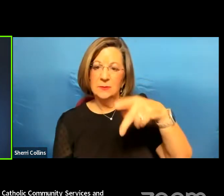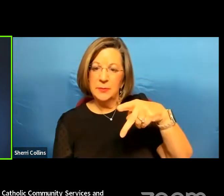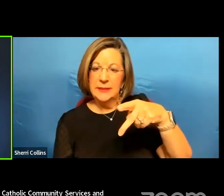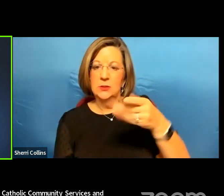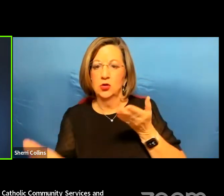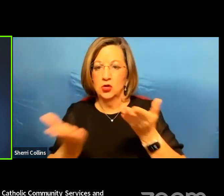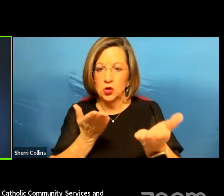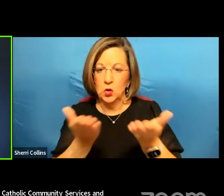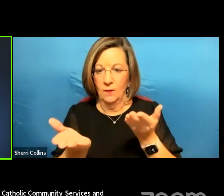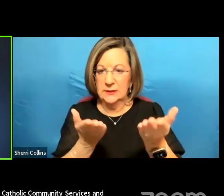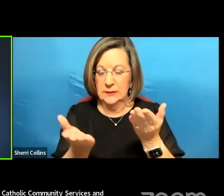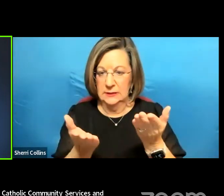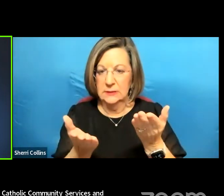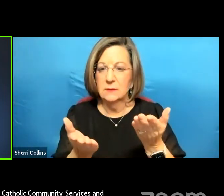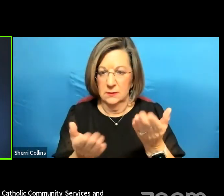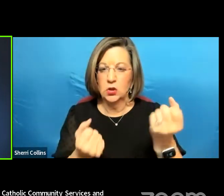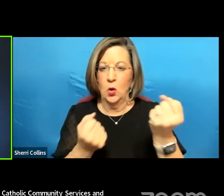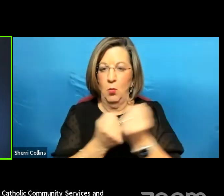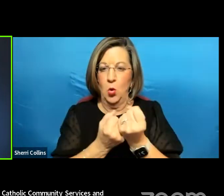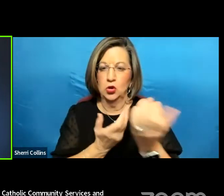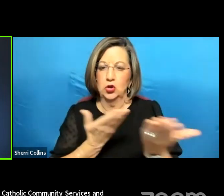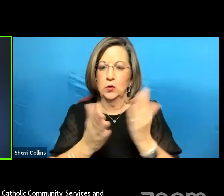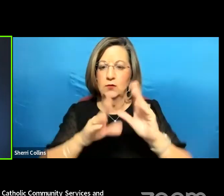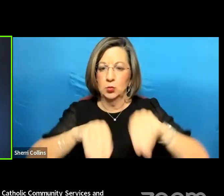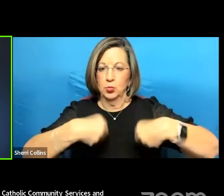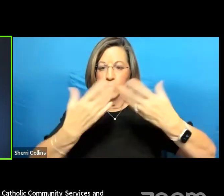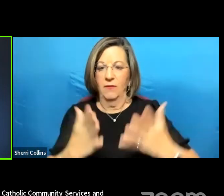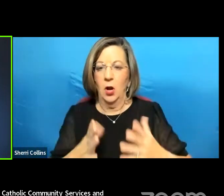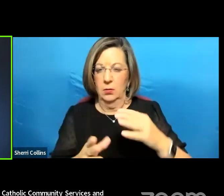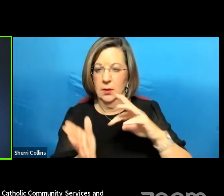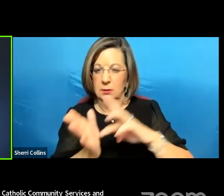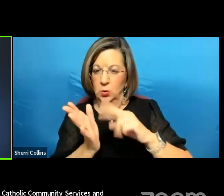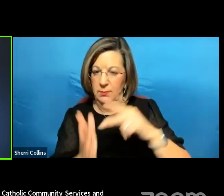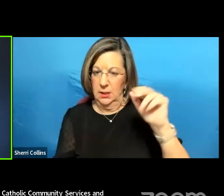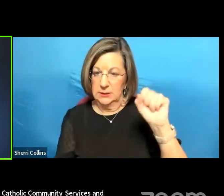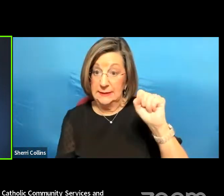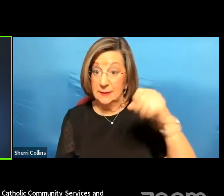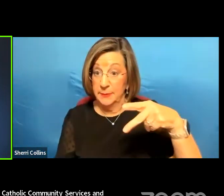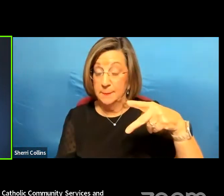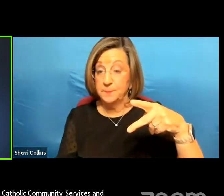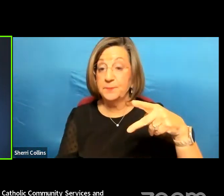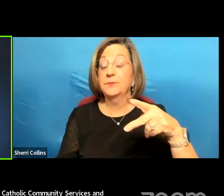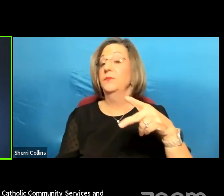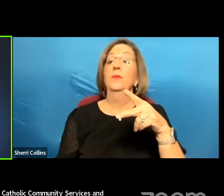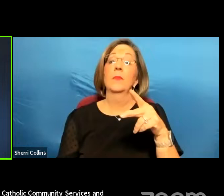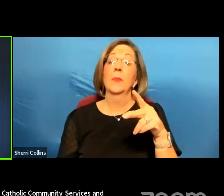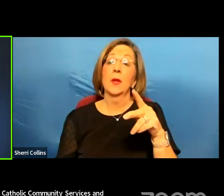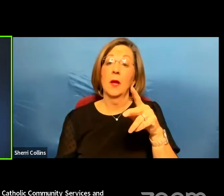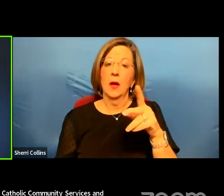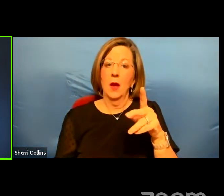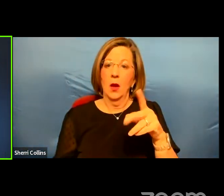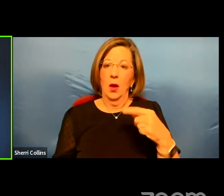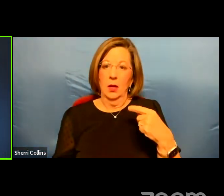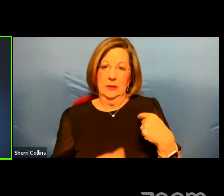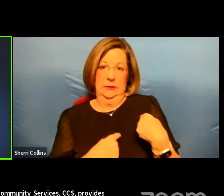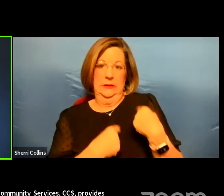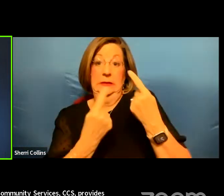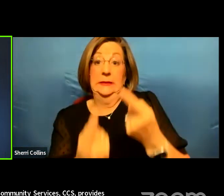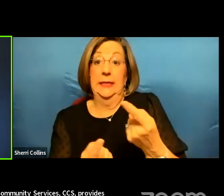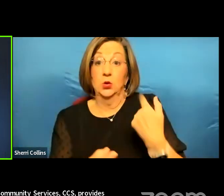CCS provides the SSP services, the support service providers. That's what SSP